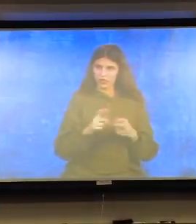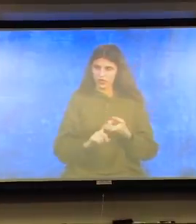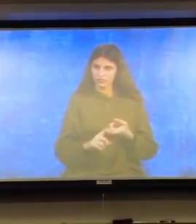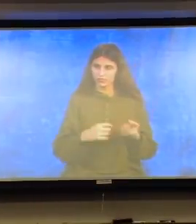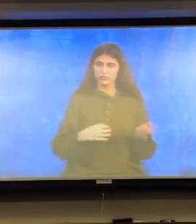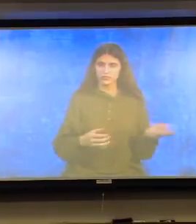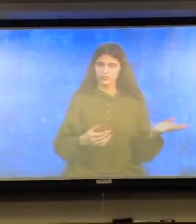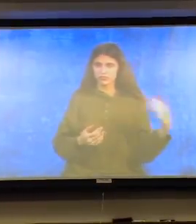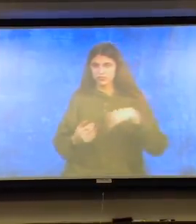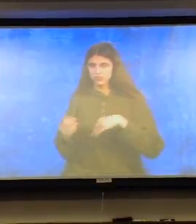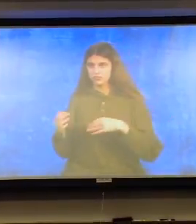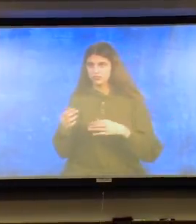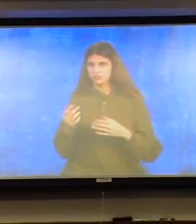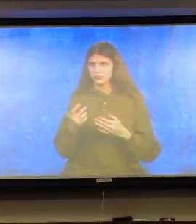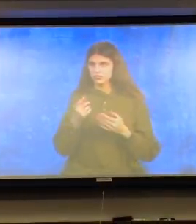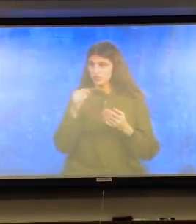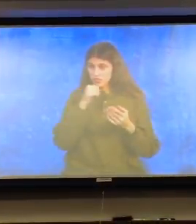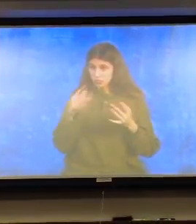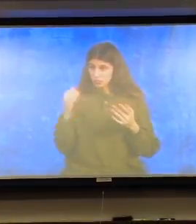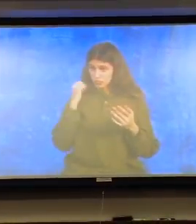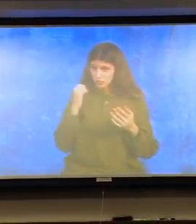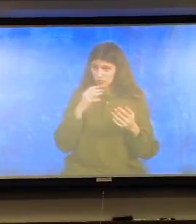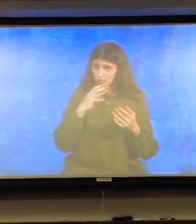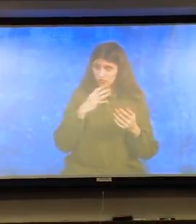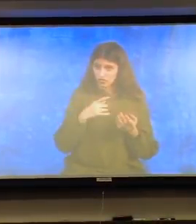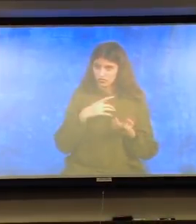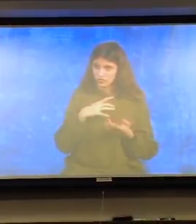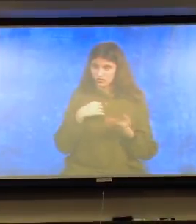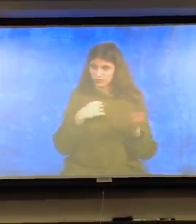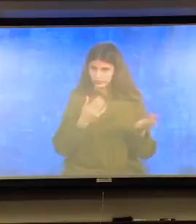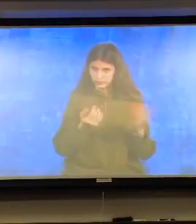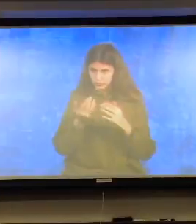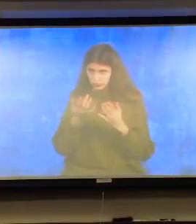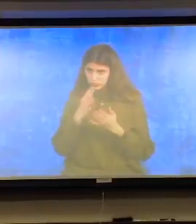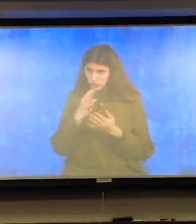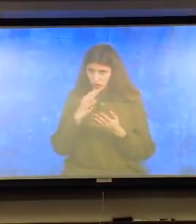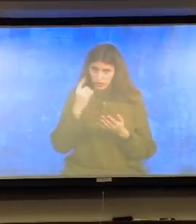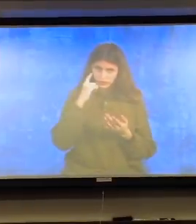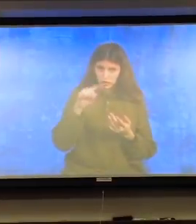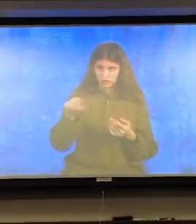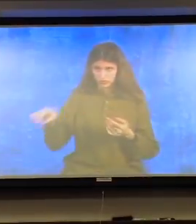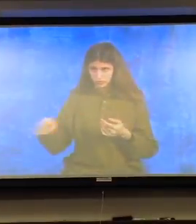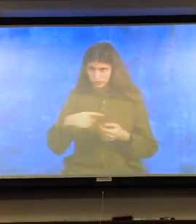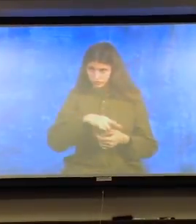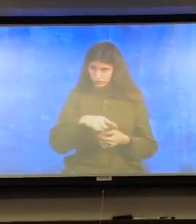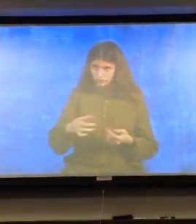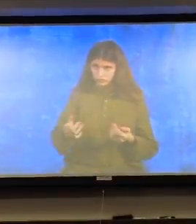So I would tell my other friend, I would